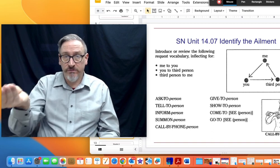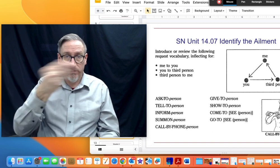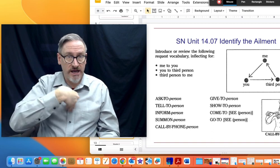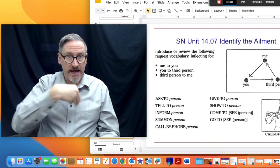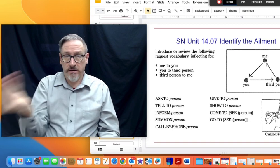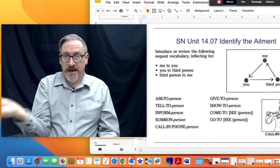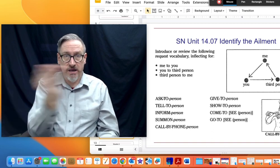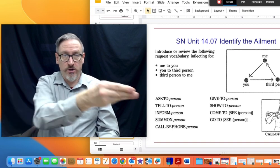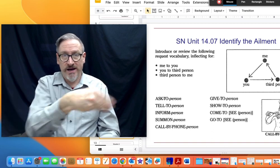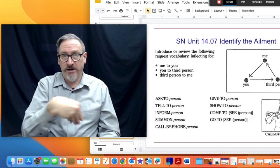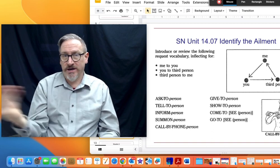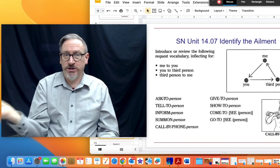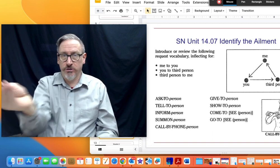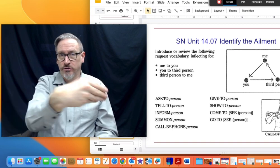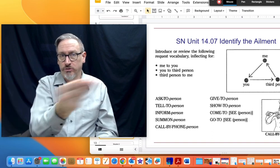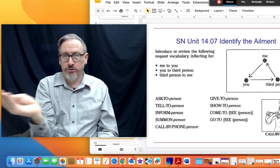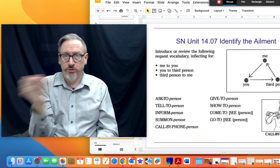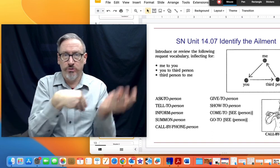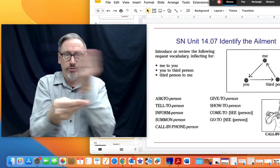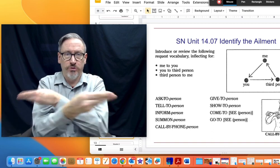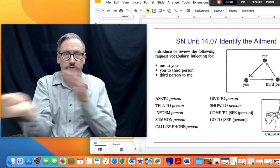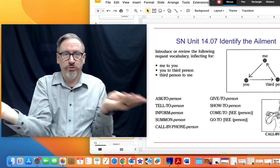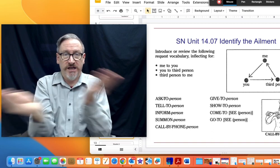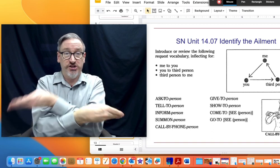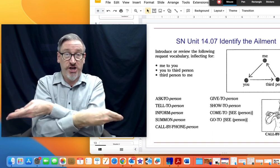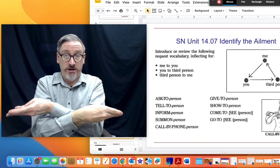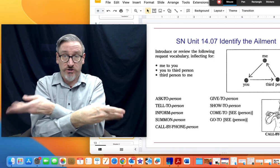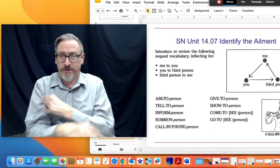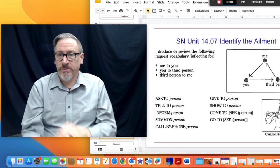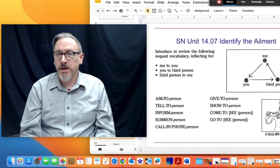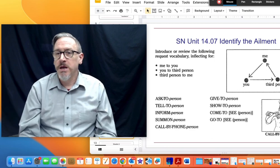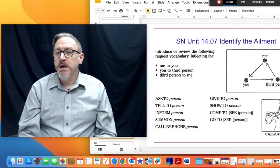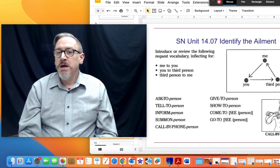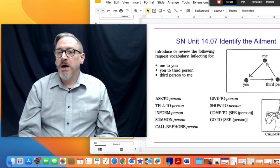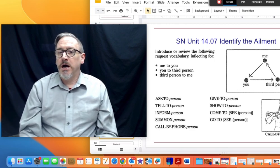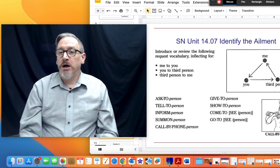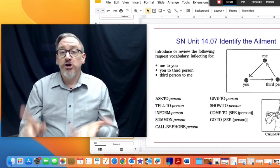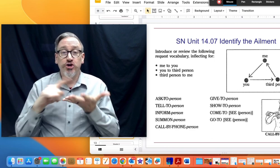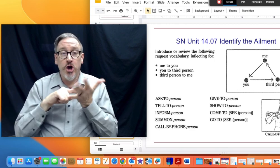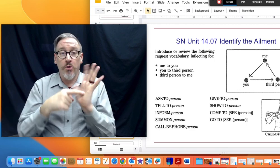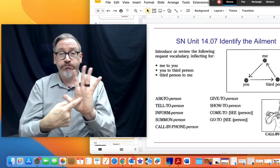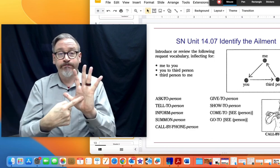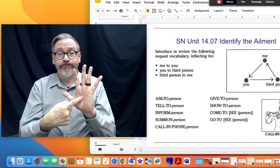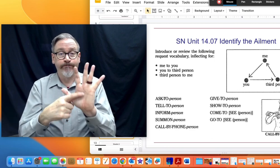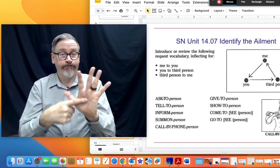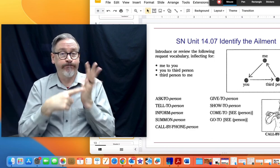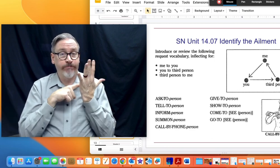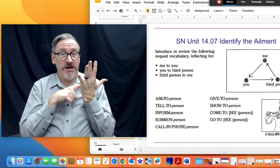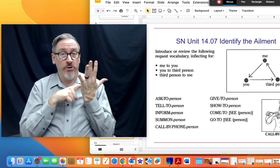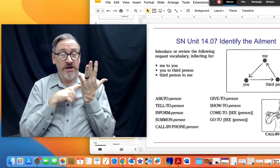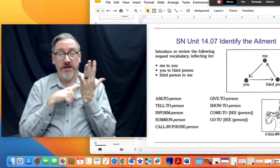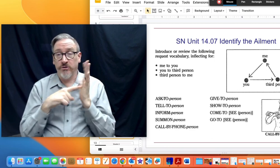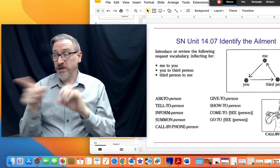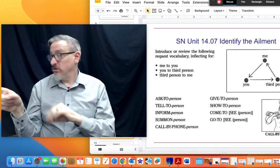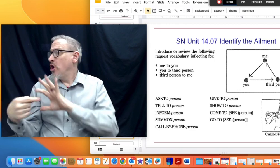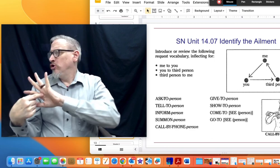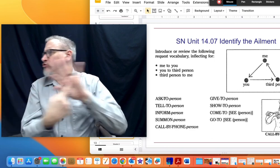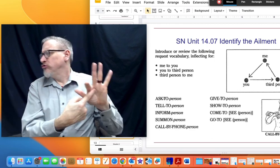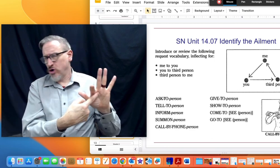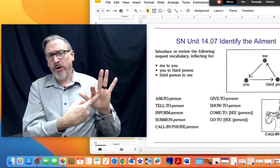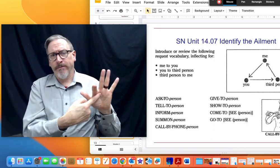Give. Again, that can go in any direction. Exchange, right? Show can go in either